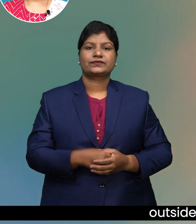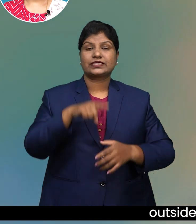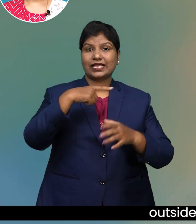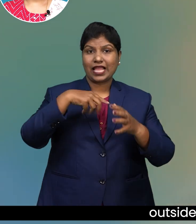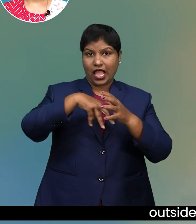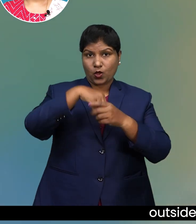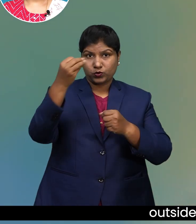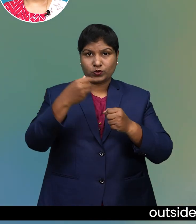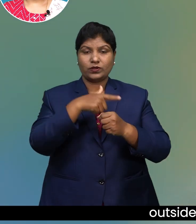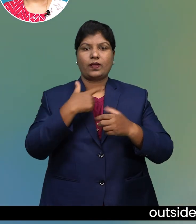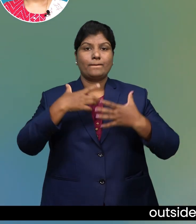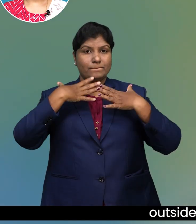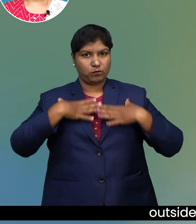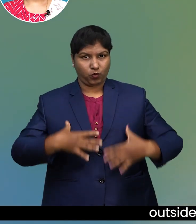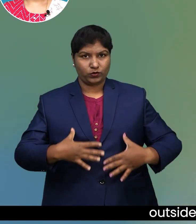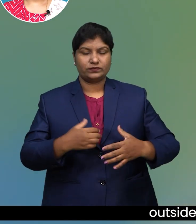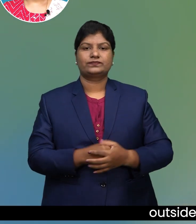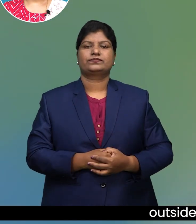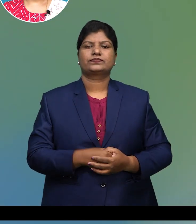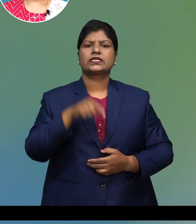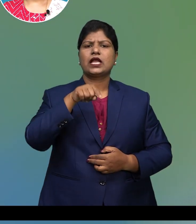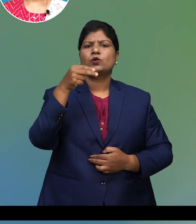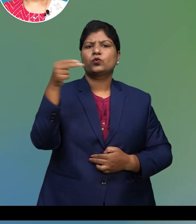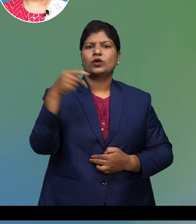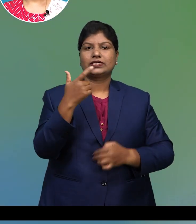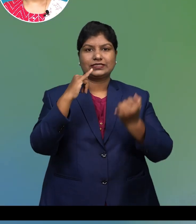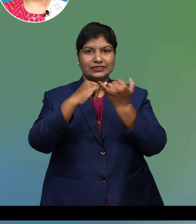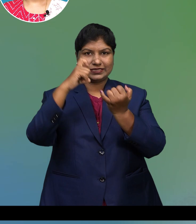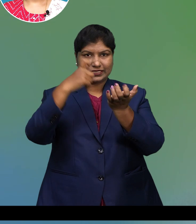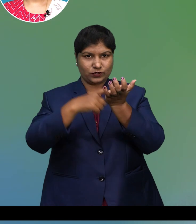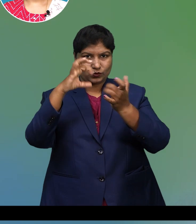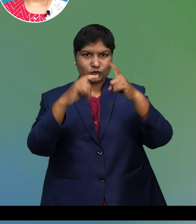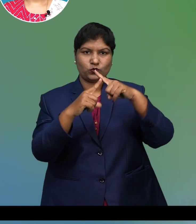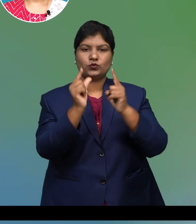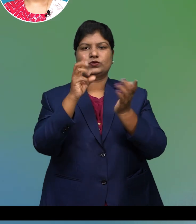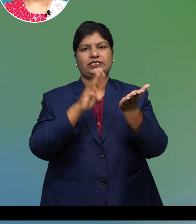outside the body wall called the scrotum.